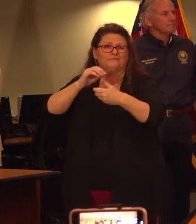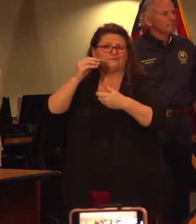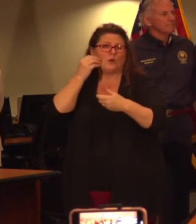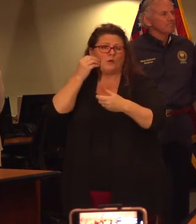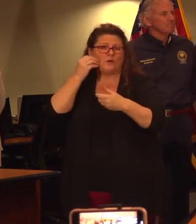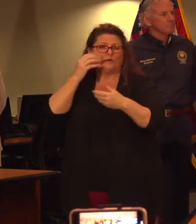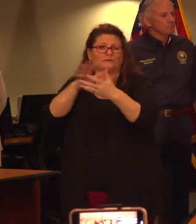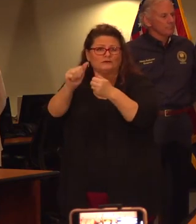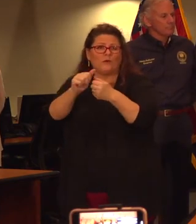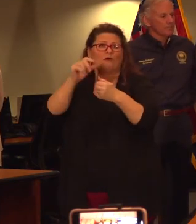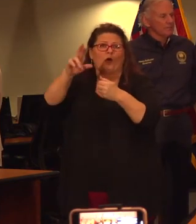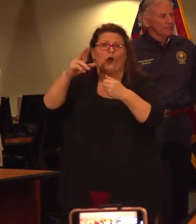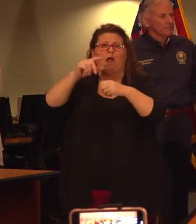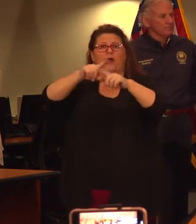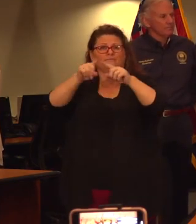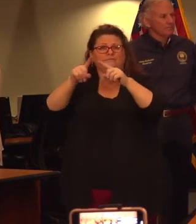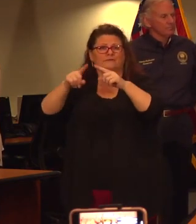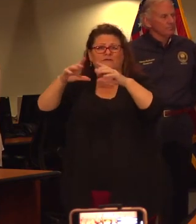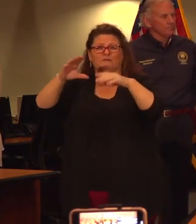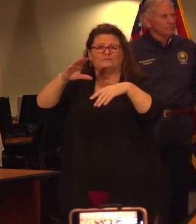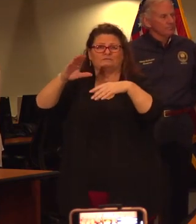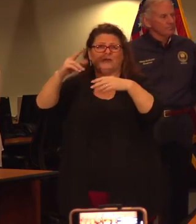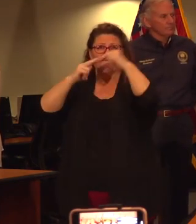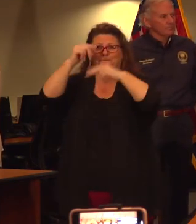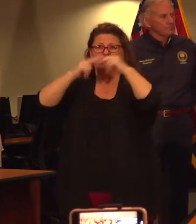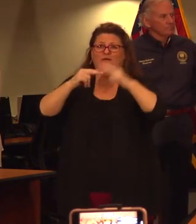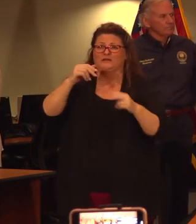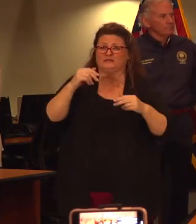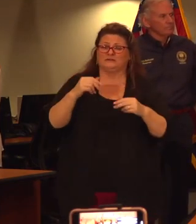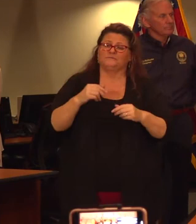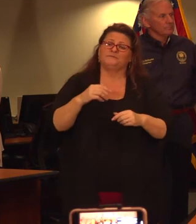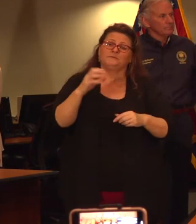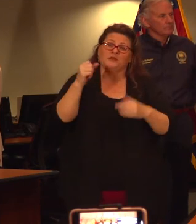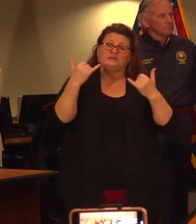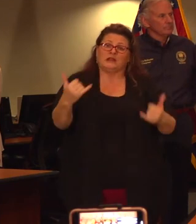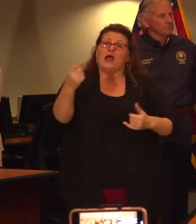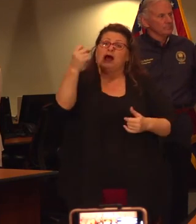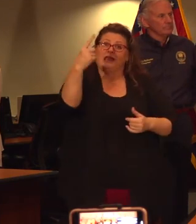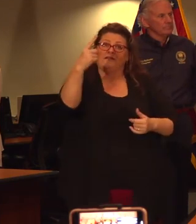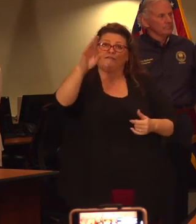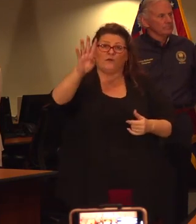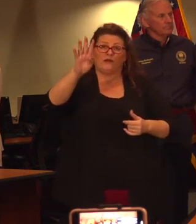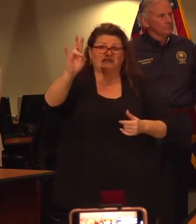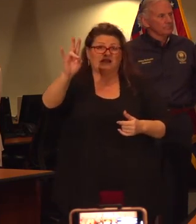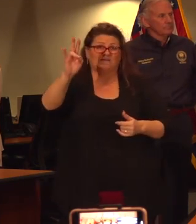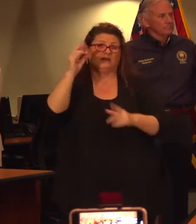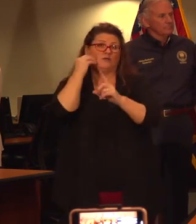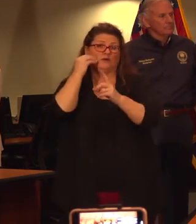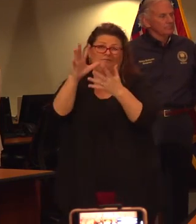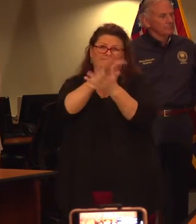residential damages right now are 1,147 homes in 21 counties sustained some sort of